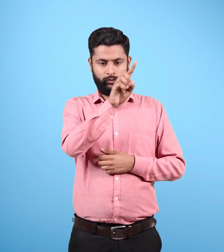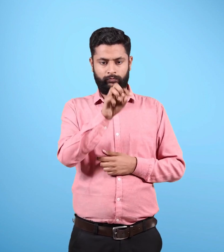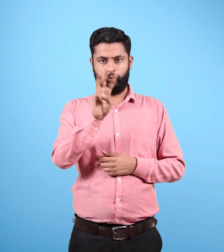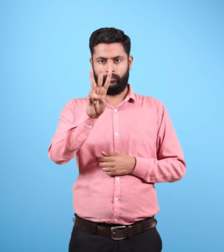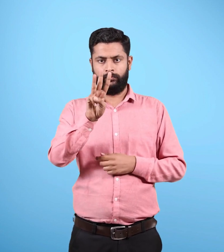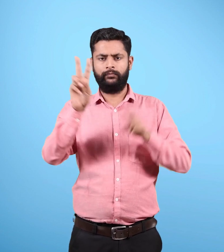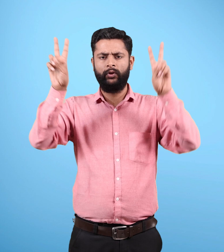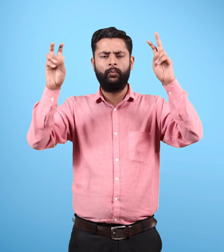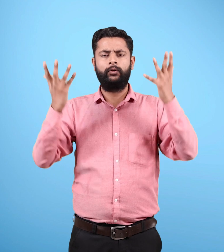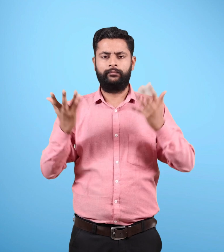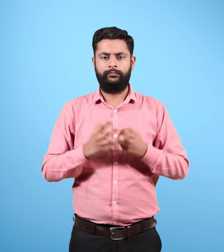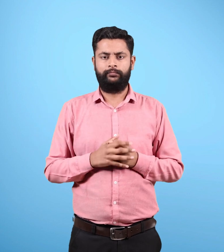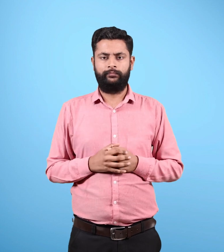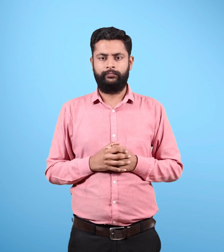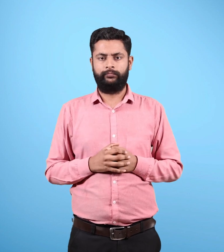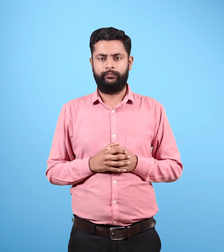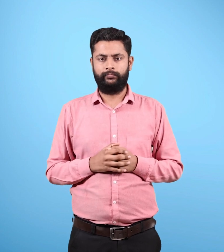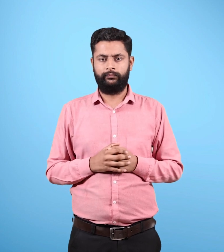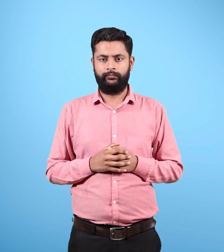Table 1.3.